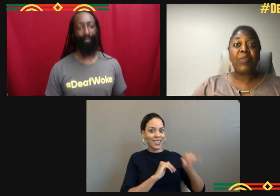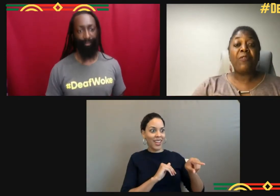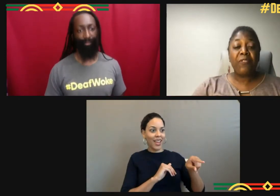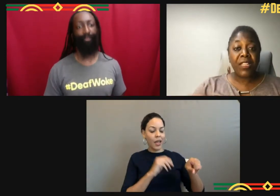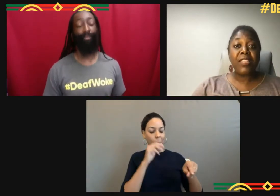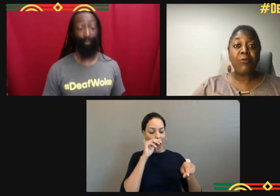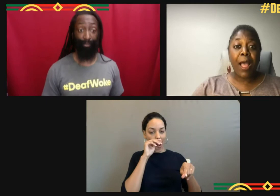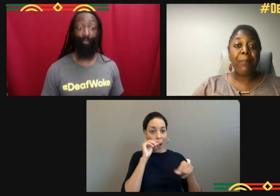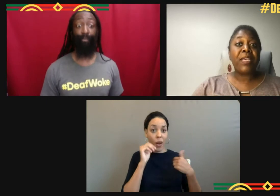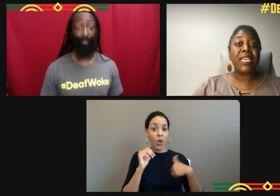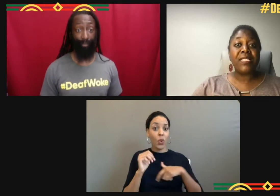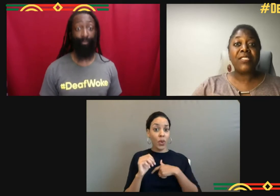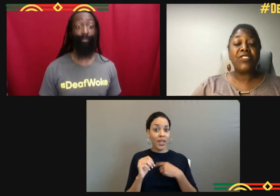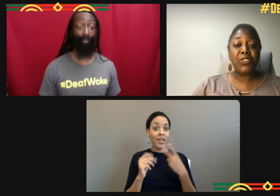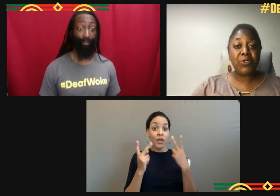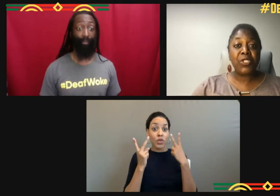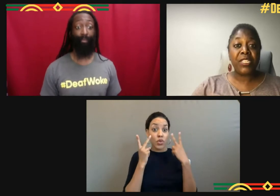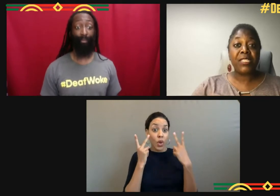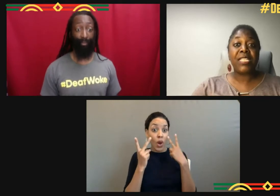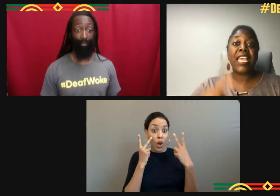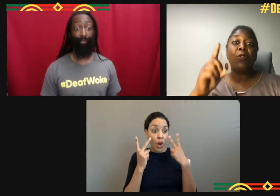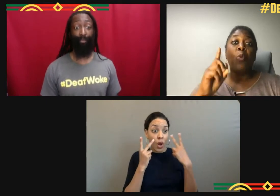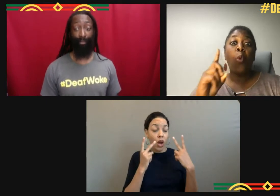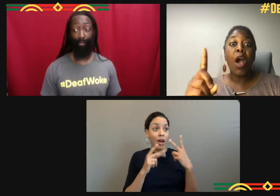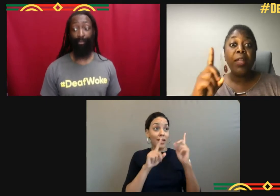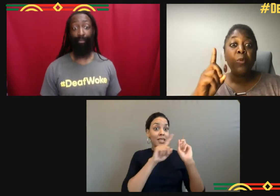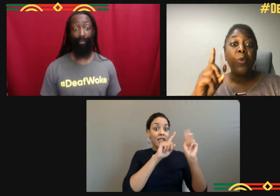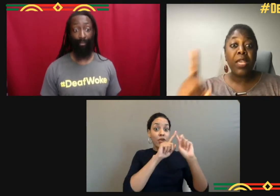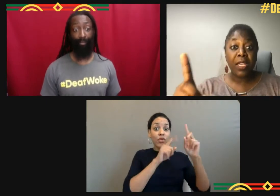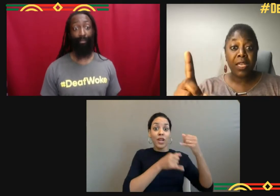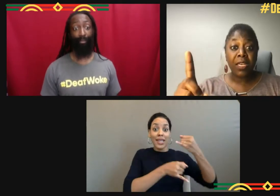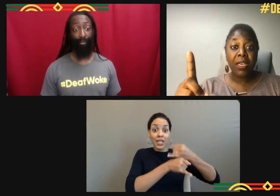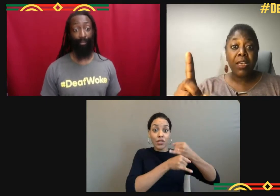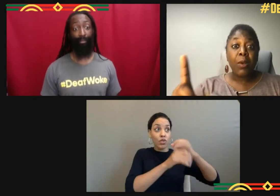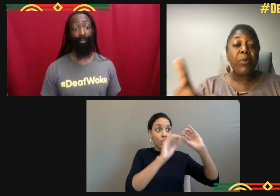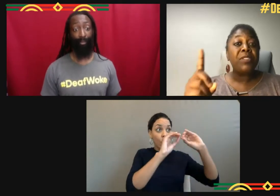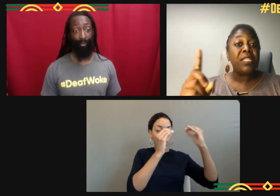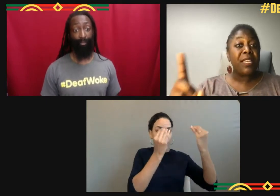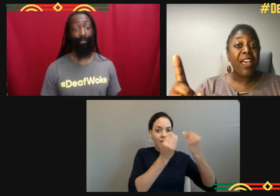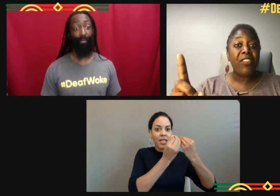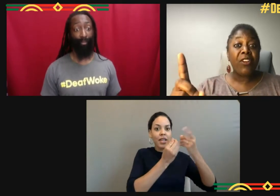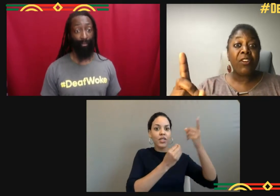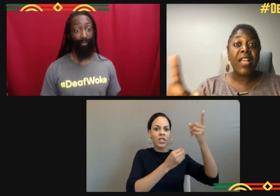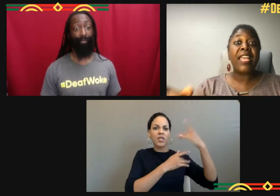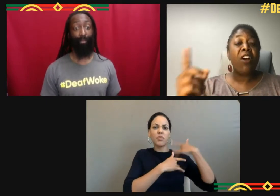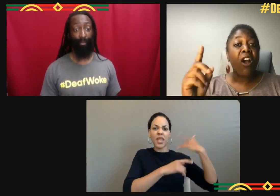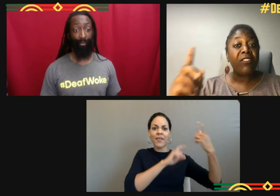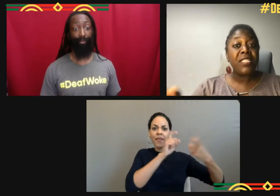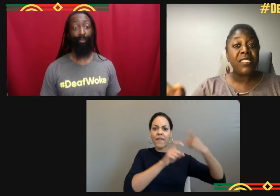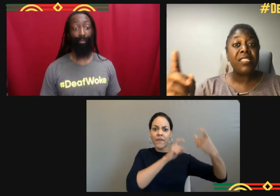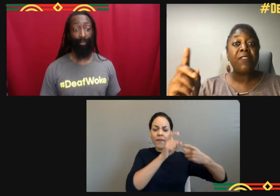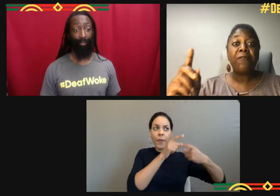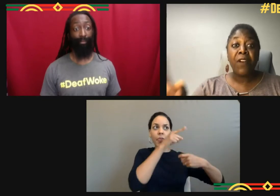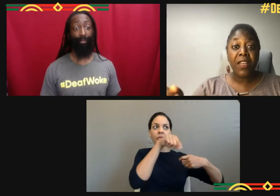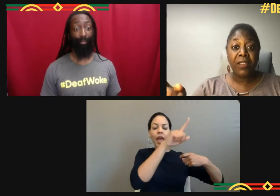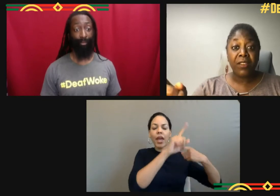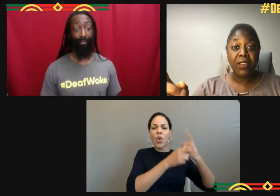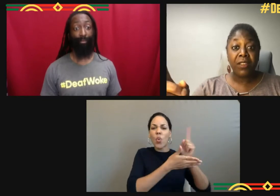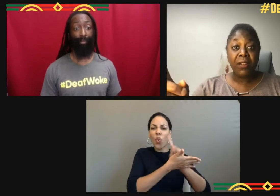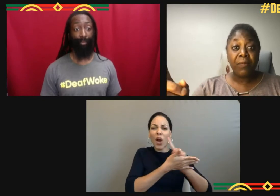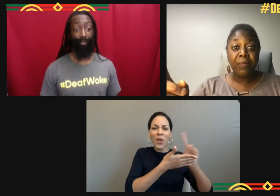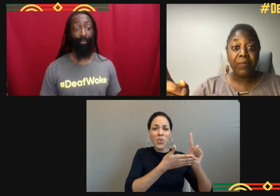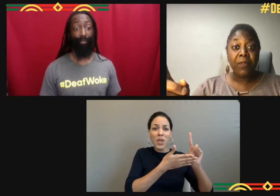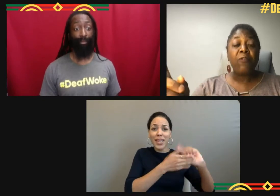institutions, philanthropic institutions, in 1 week put together an artistic